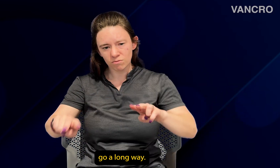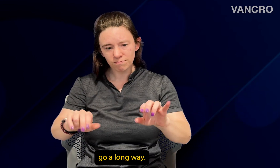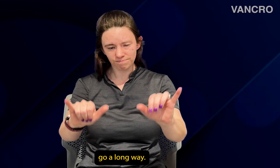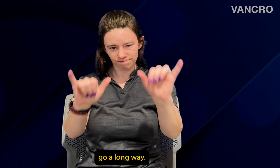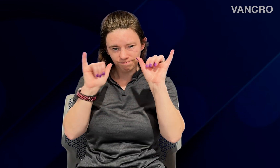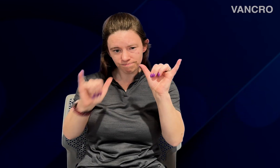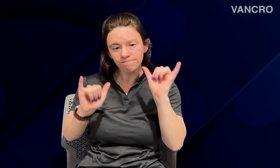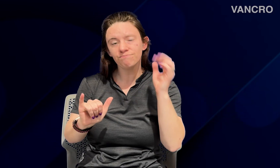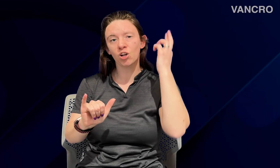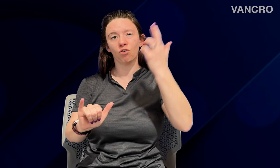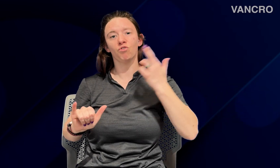way.